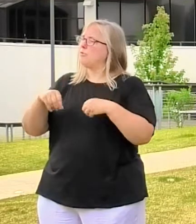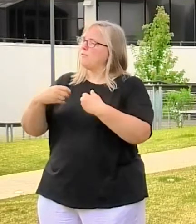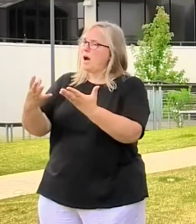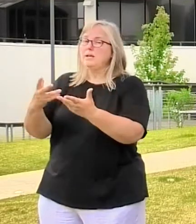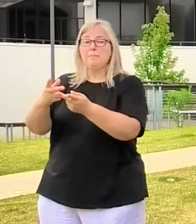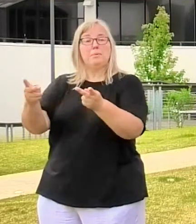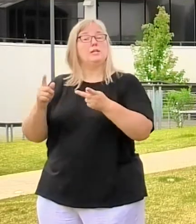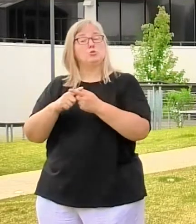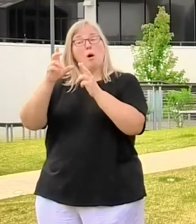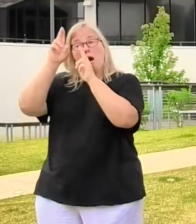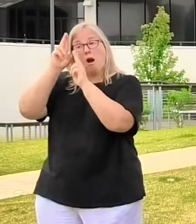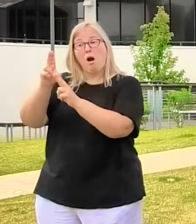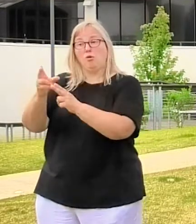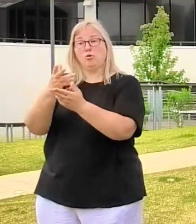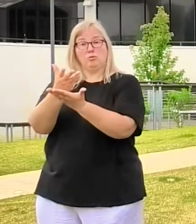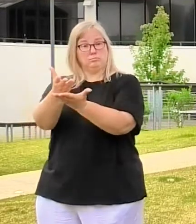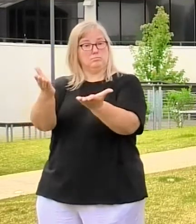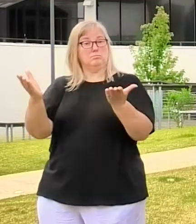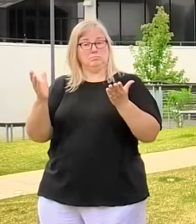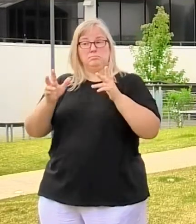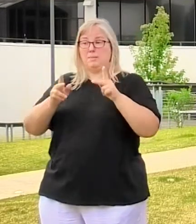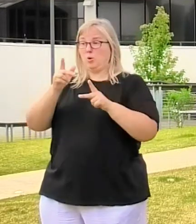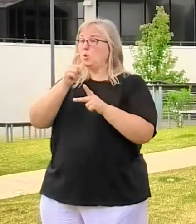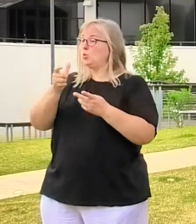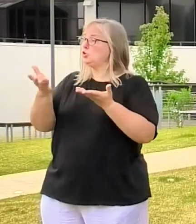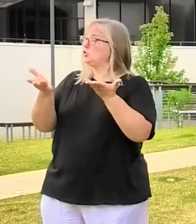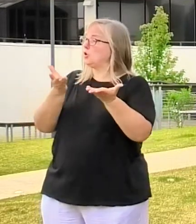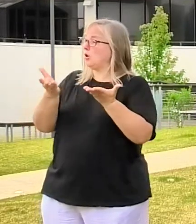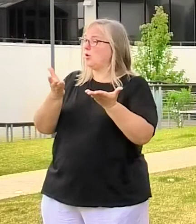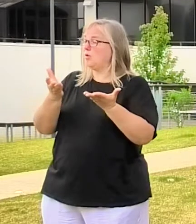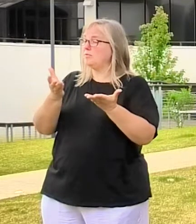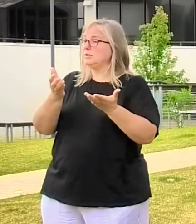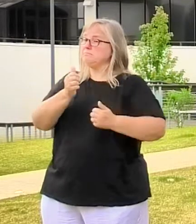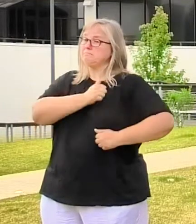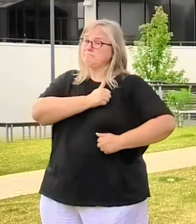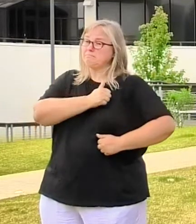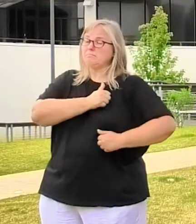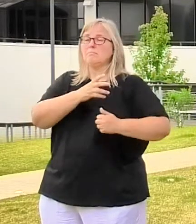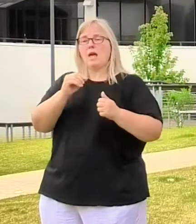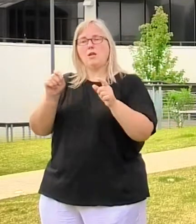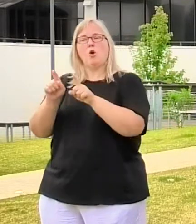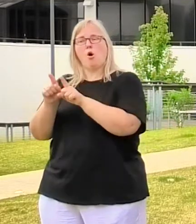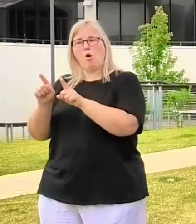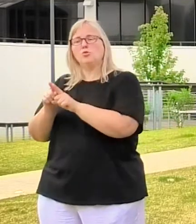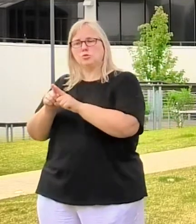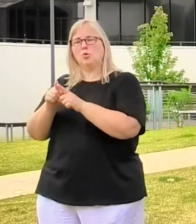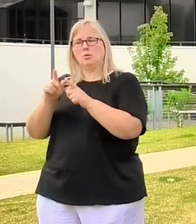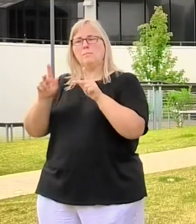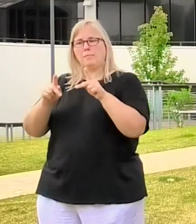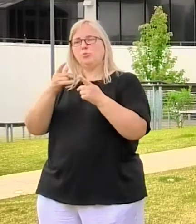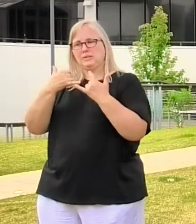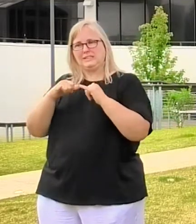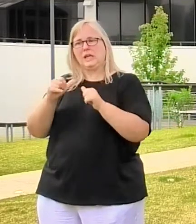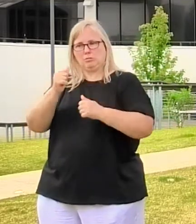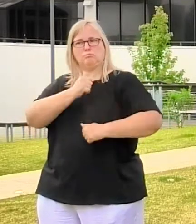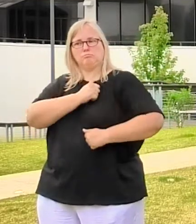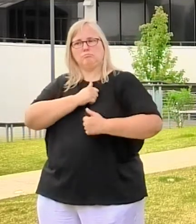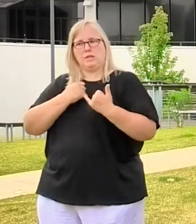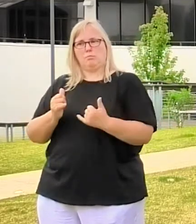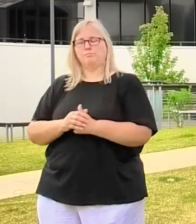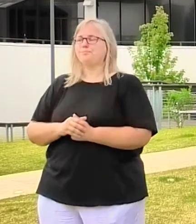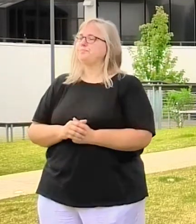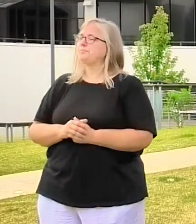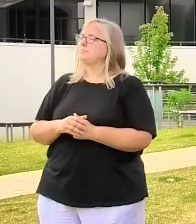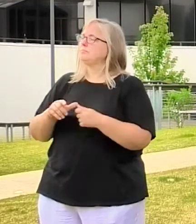to honor those who have served as well as those who are still in uniform. As we